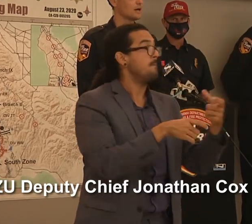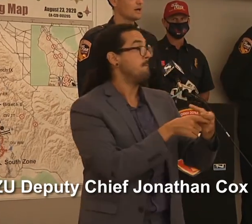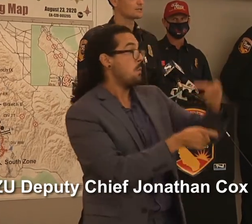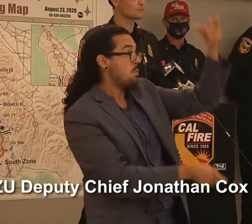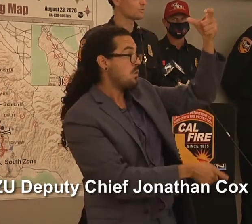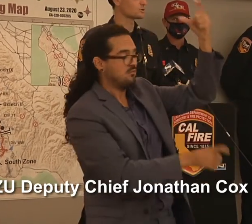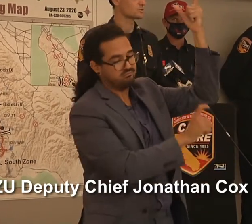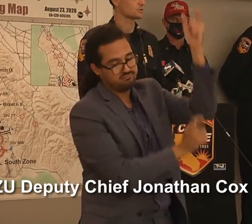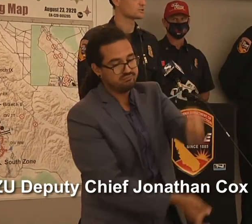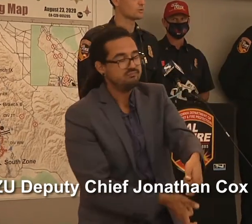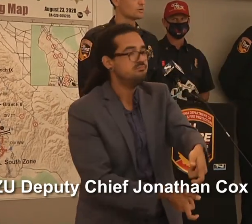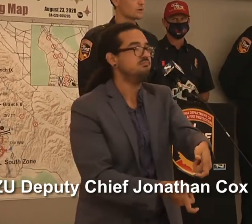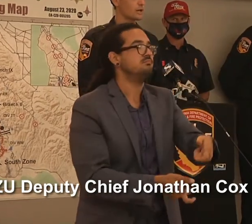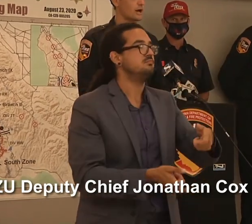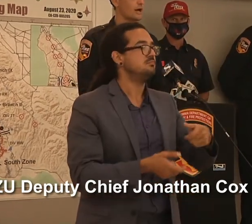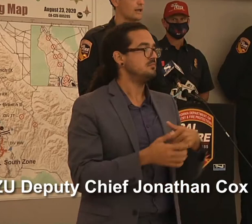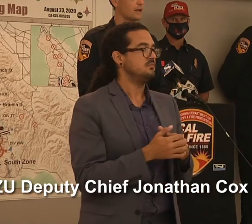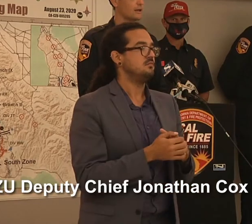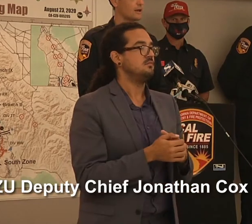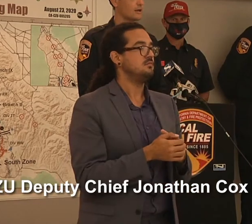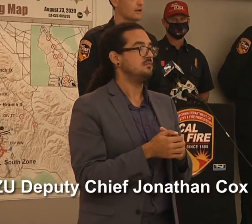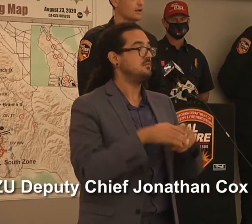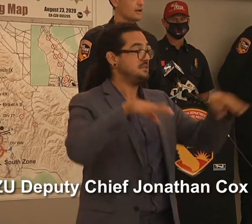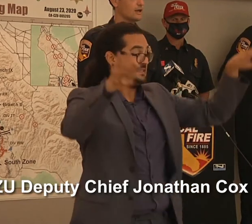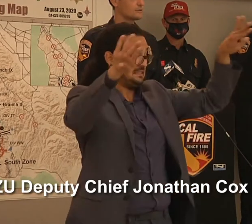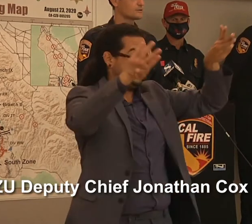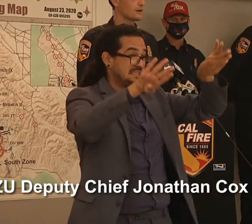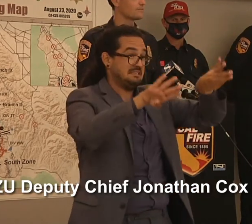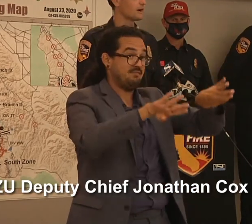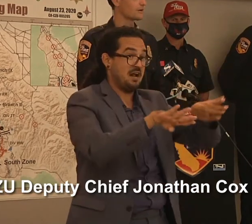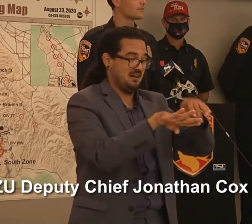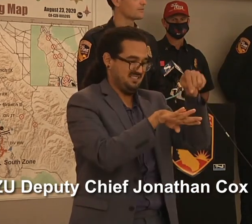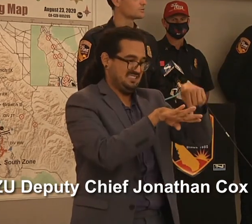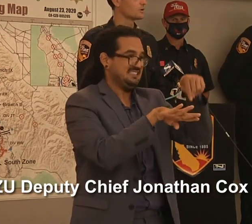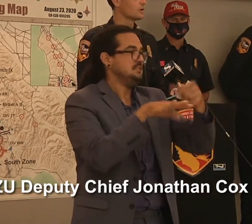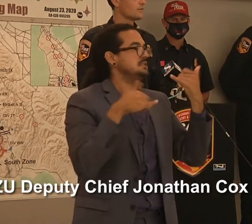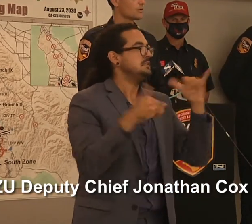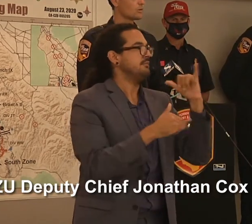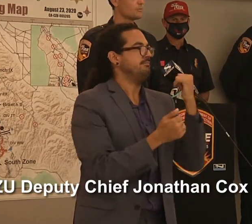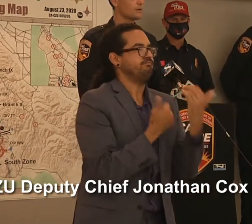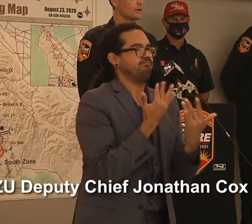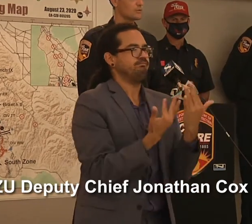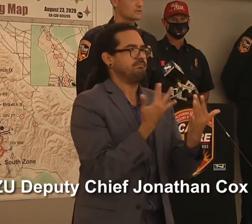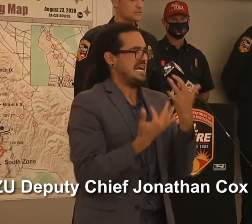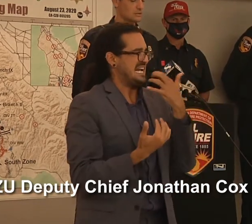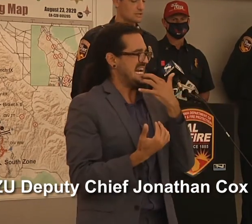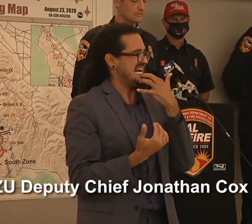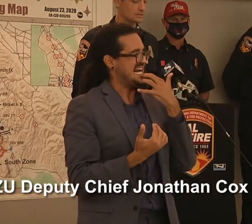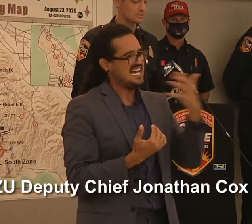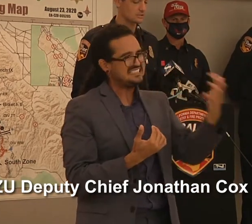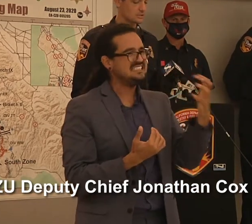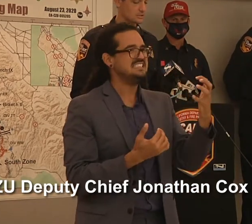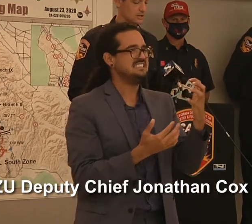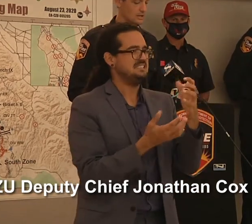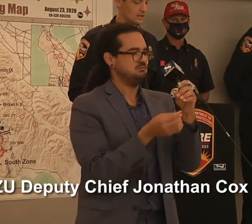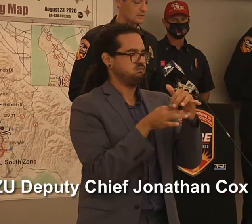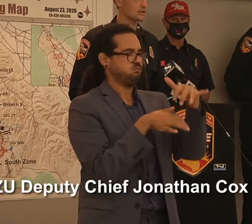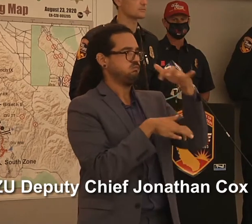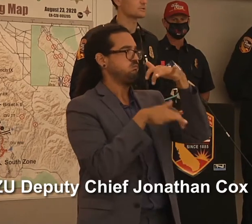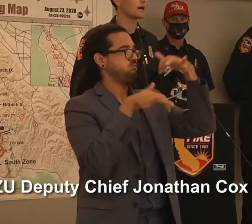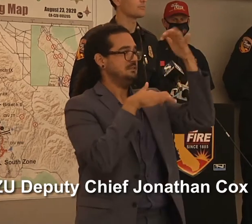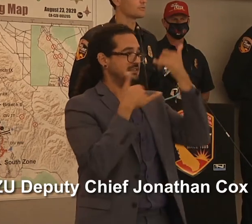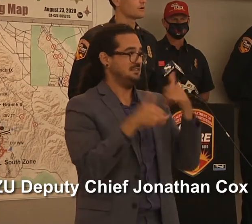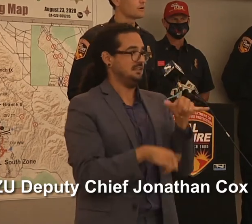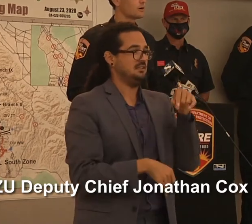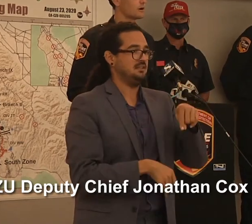canyons, some of which are still smoldering and hot and still have fire in them. So there will be increases in those numbers. It's just going to